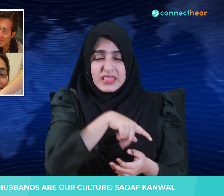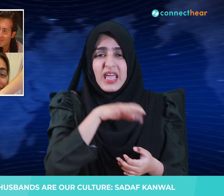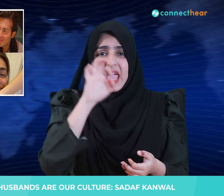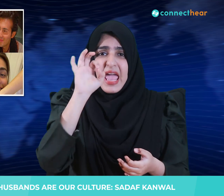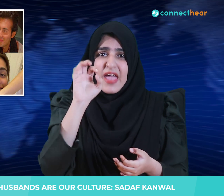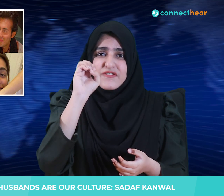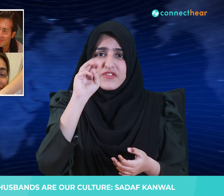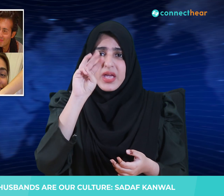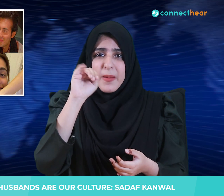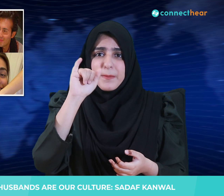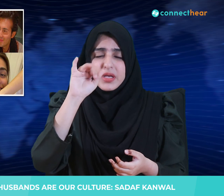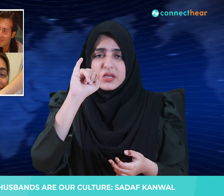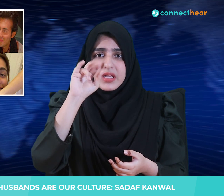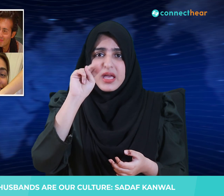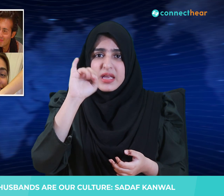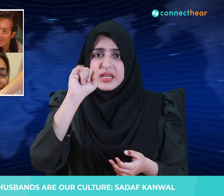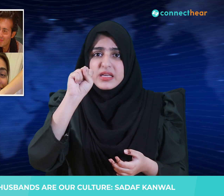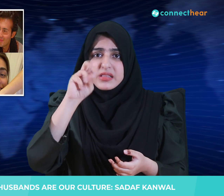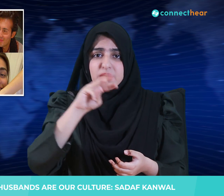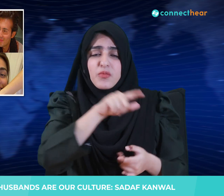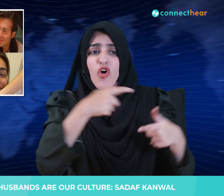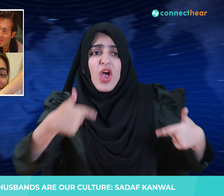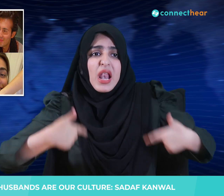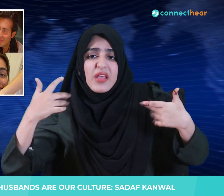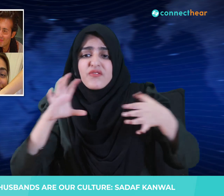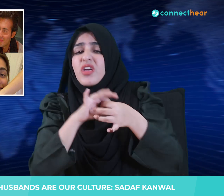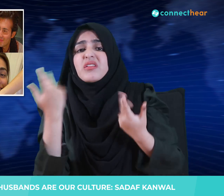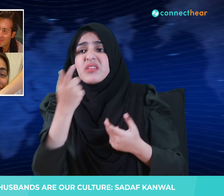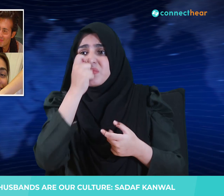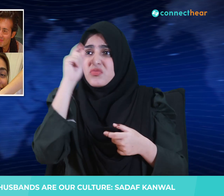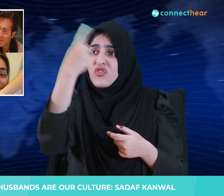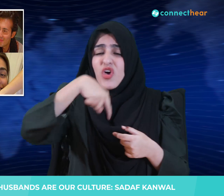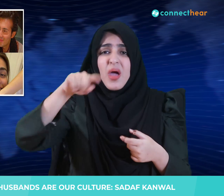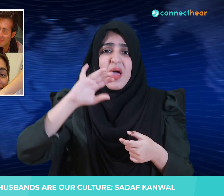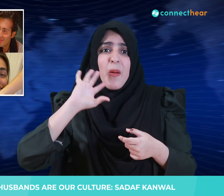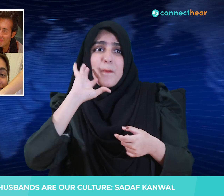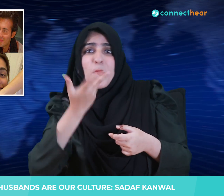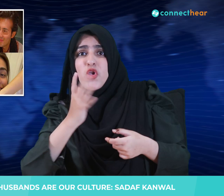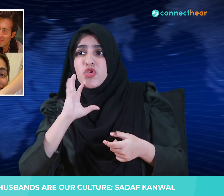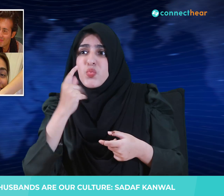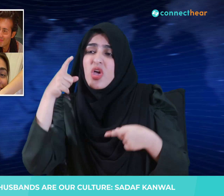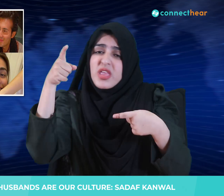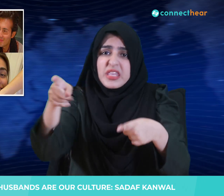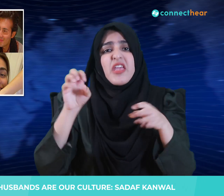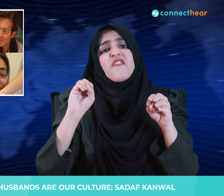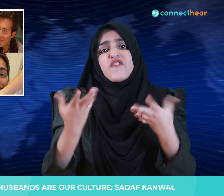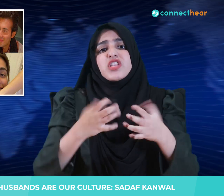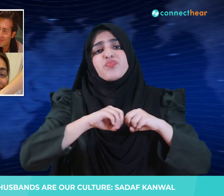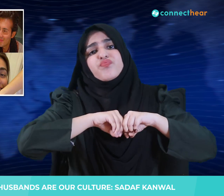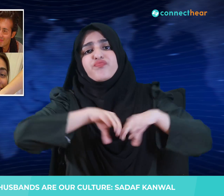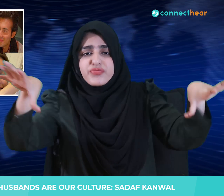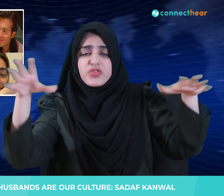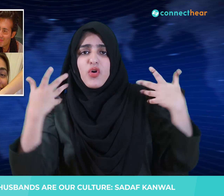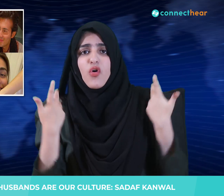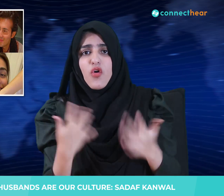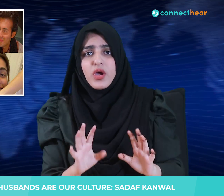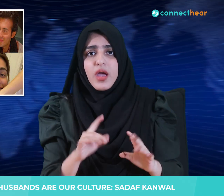This feminism that has become a part of our lives, it's because of liberals, shared the model. On the topic of Sadaf's